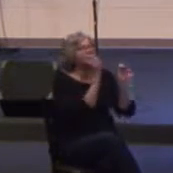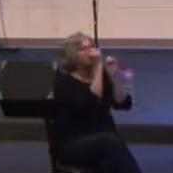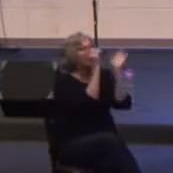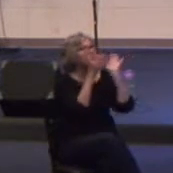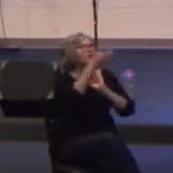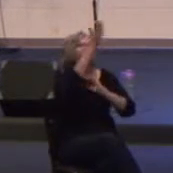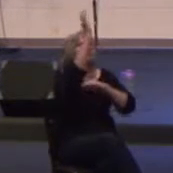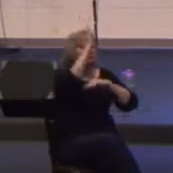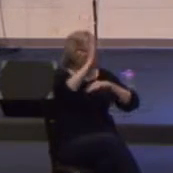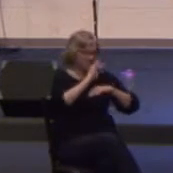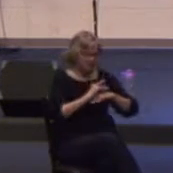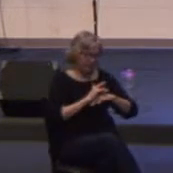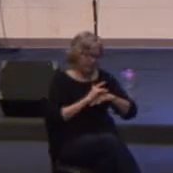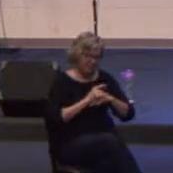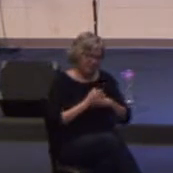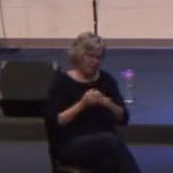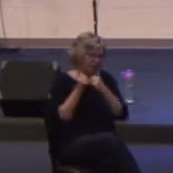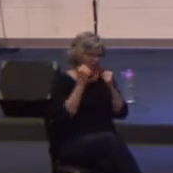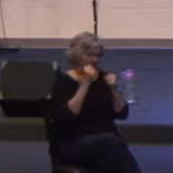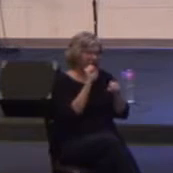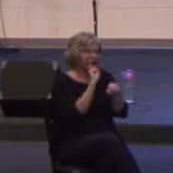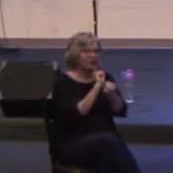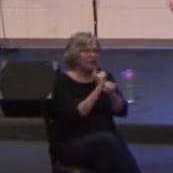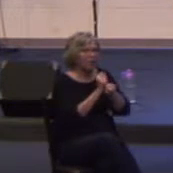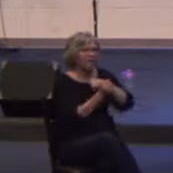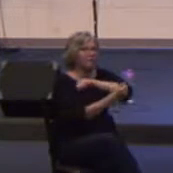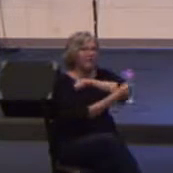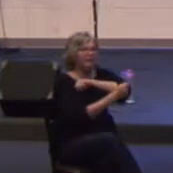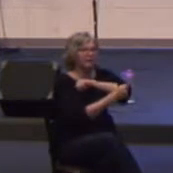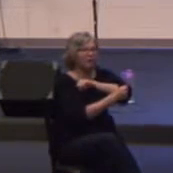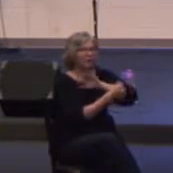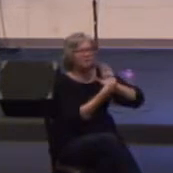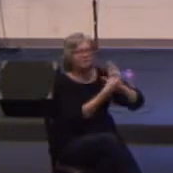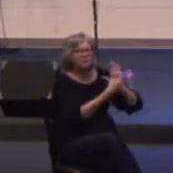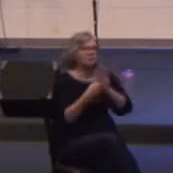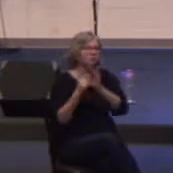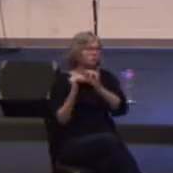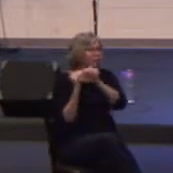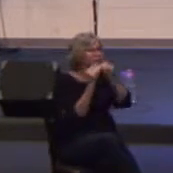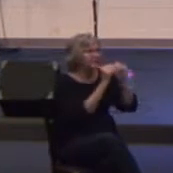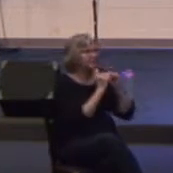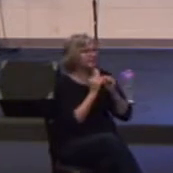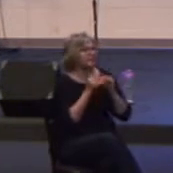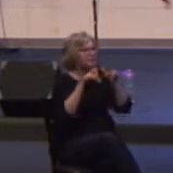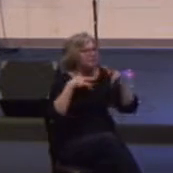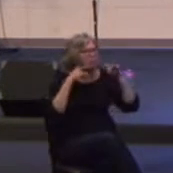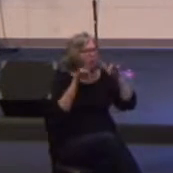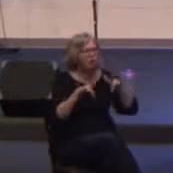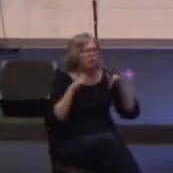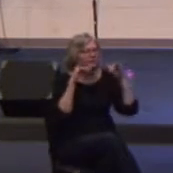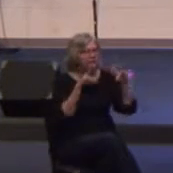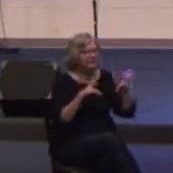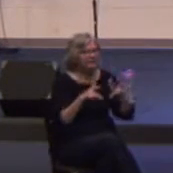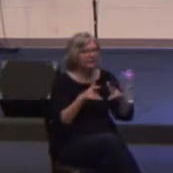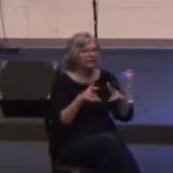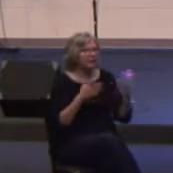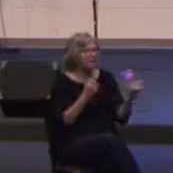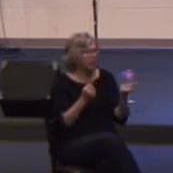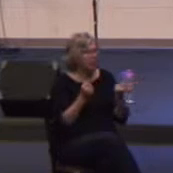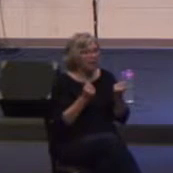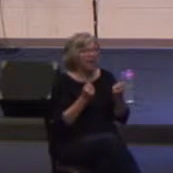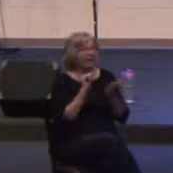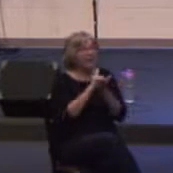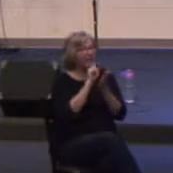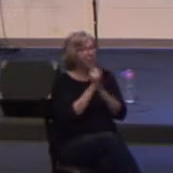comes down and the powerful work of the Passover demonstrates justice, demonstrates mercy, demonstrates power, frees God's people. And in that moment,